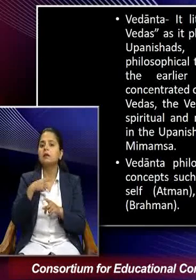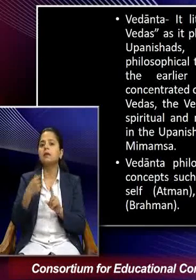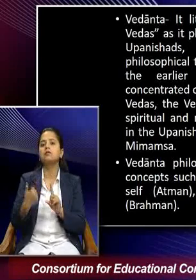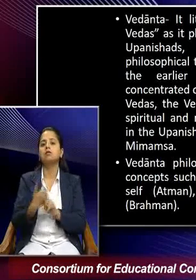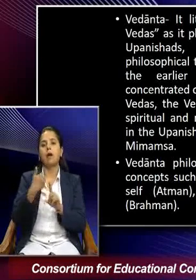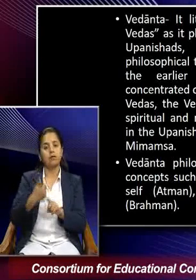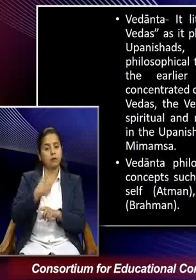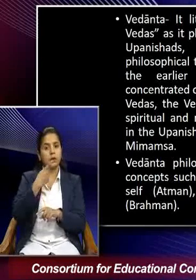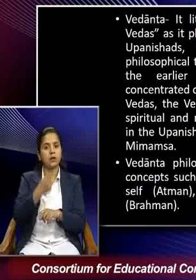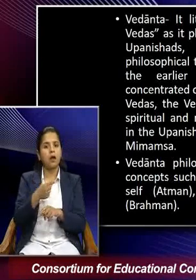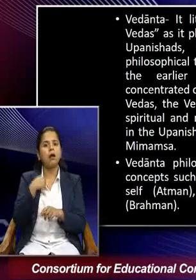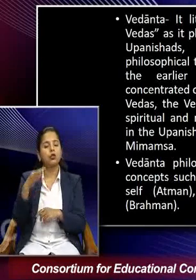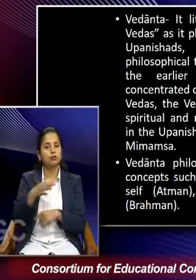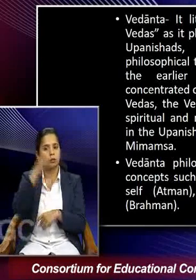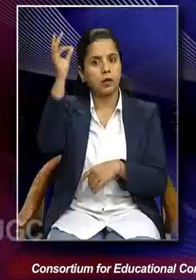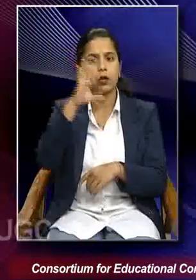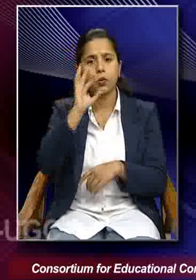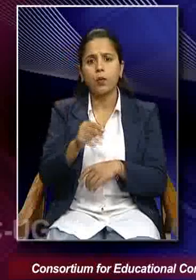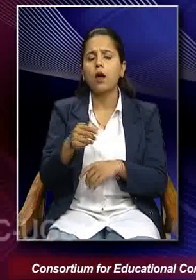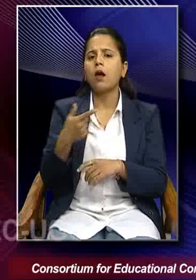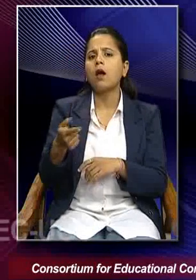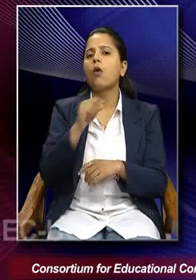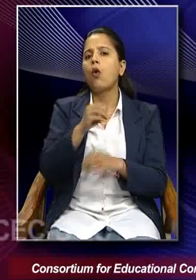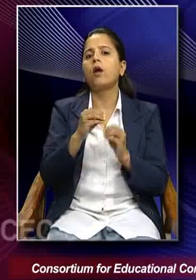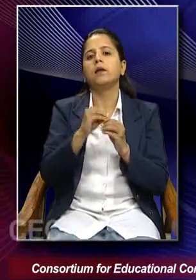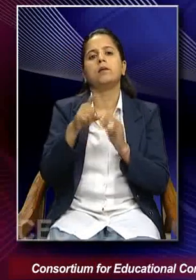Atman, and the ultimate reality, that is Brahman.